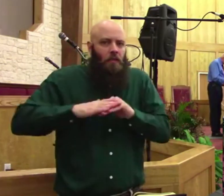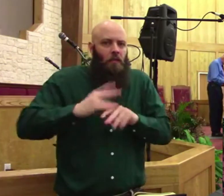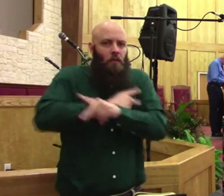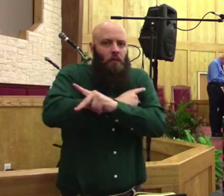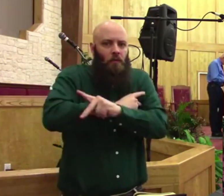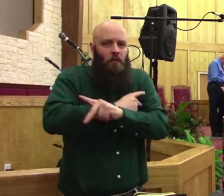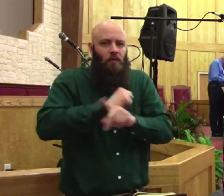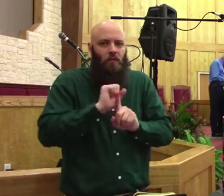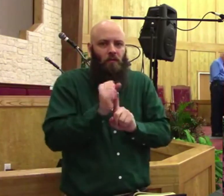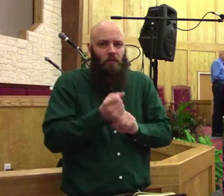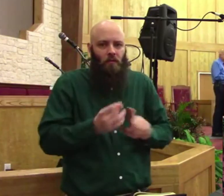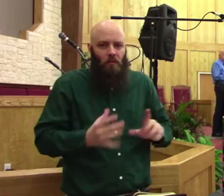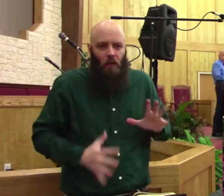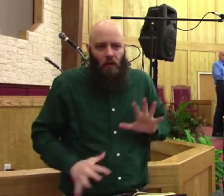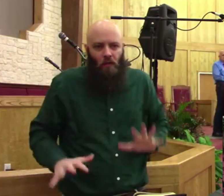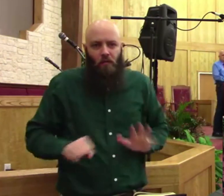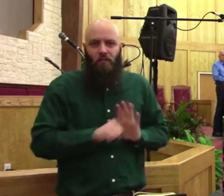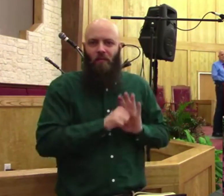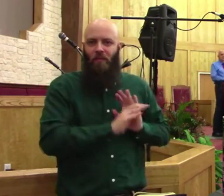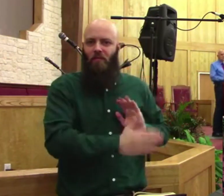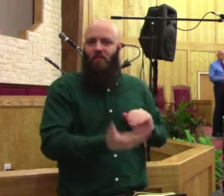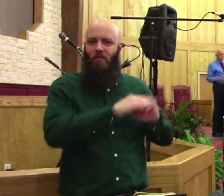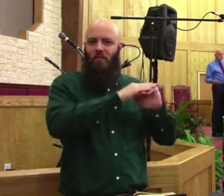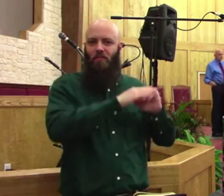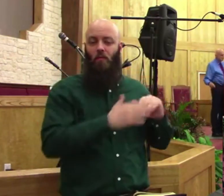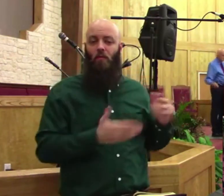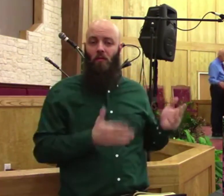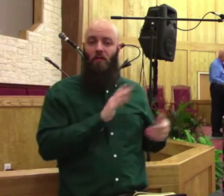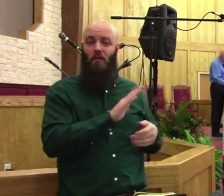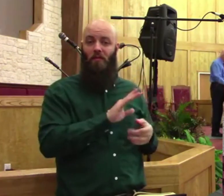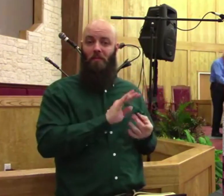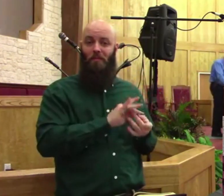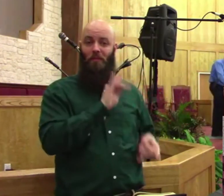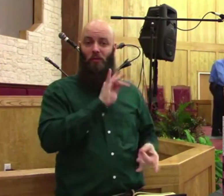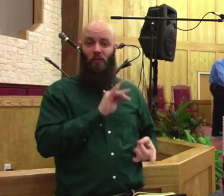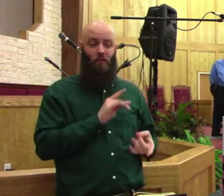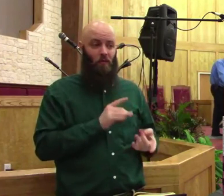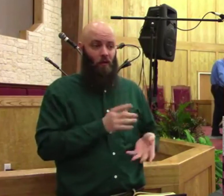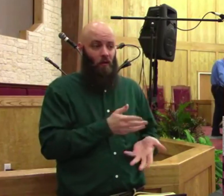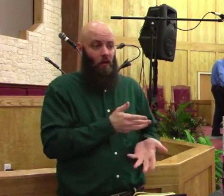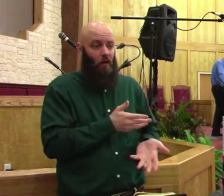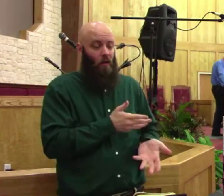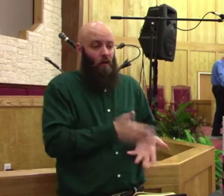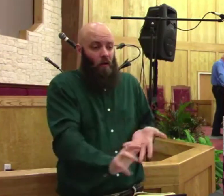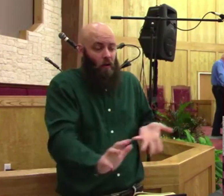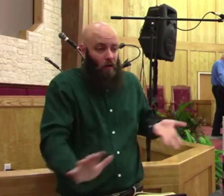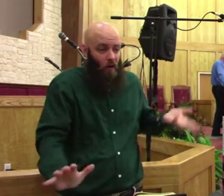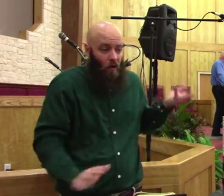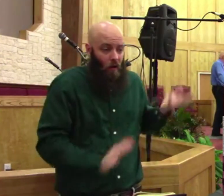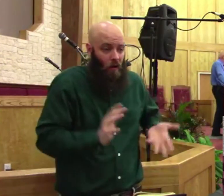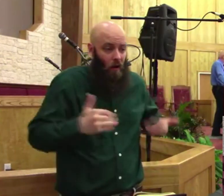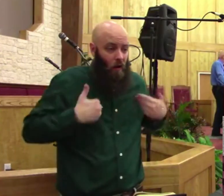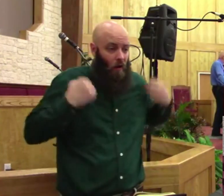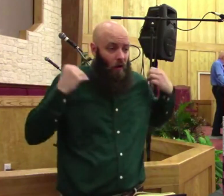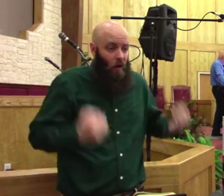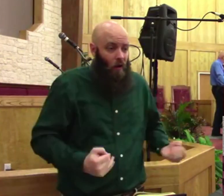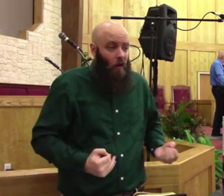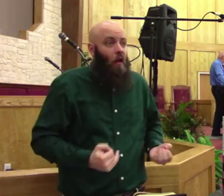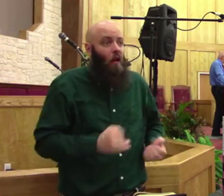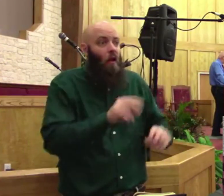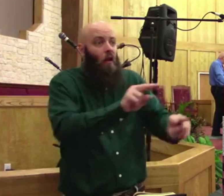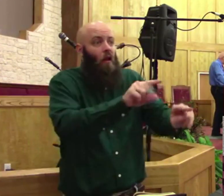worsening of symptoms. So in his own spiritual bankruptcy, he turns to the